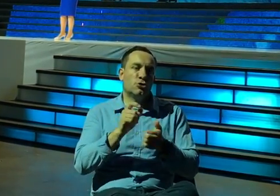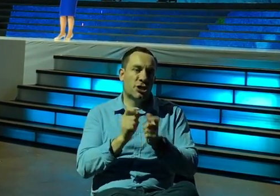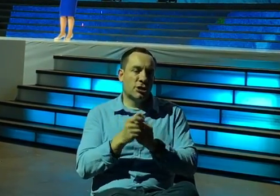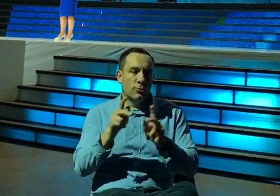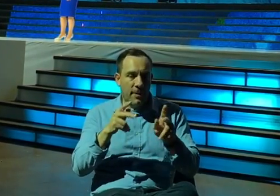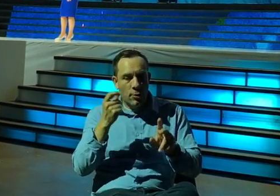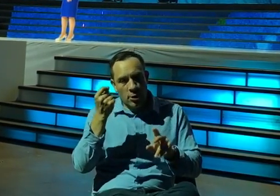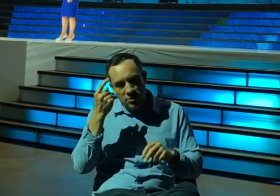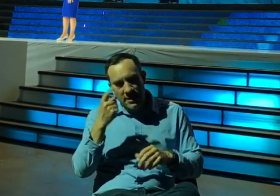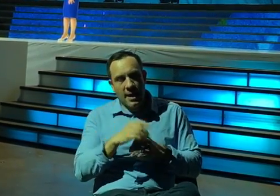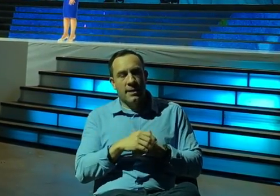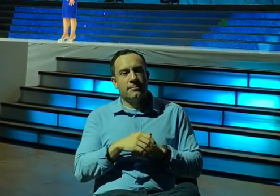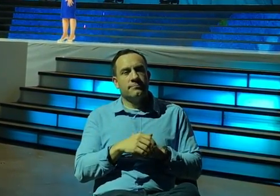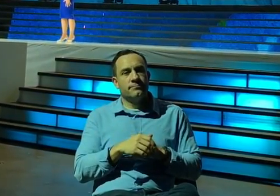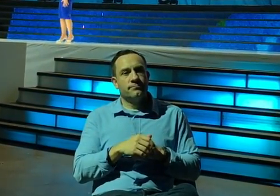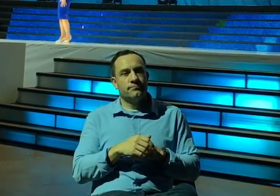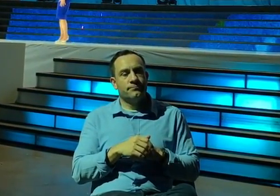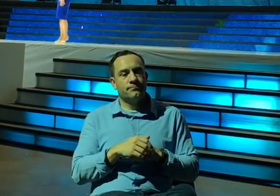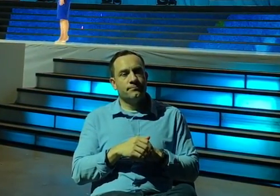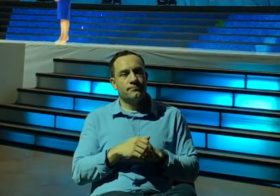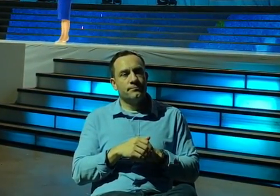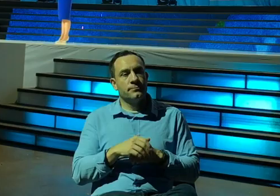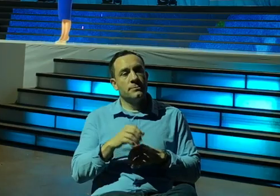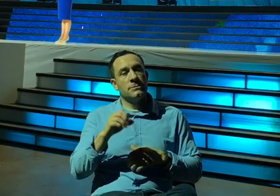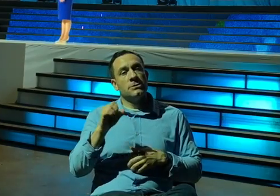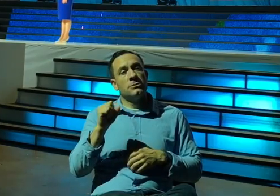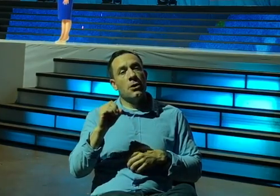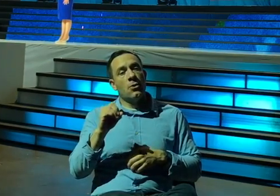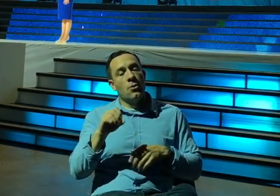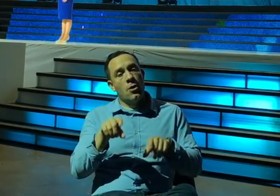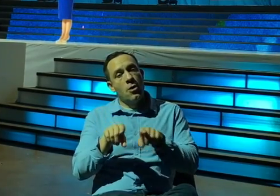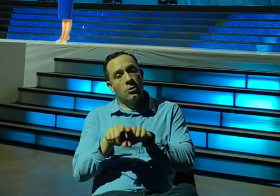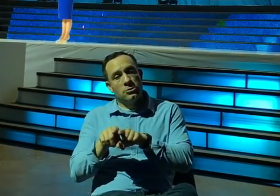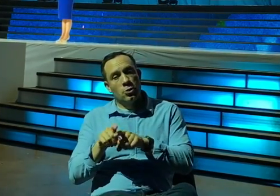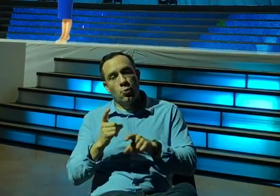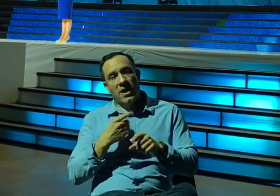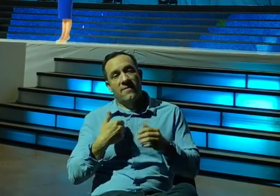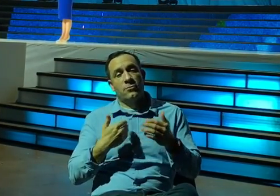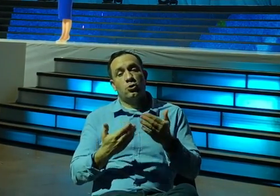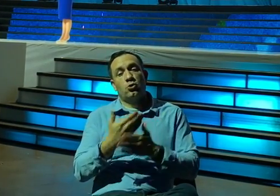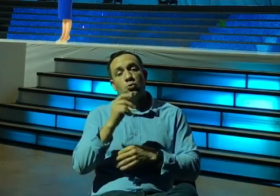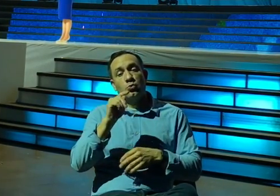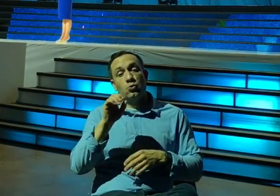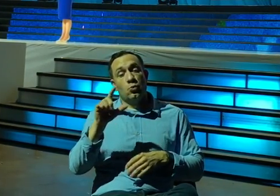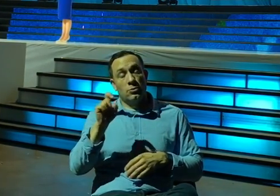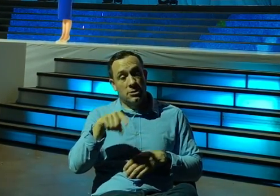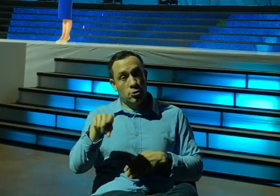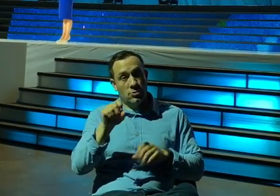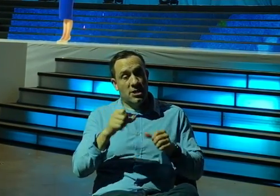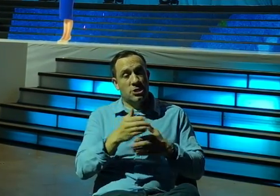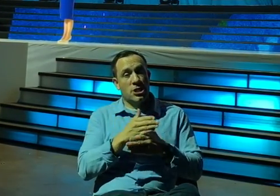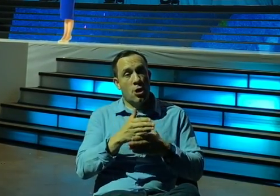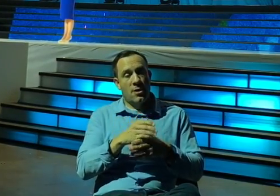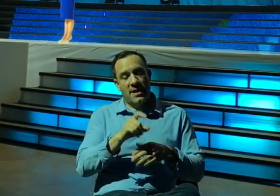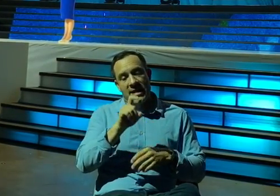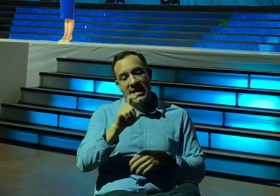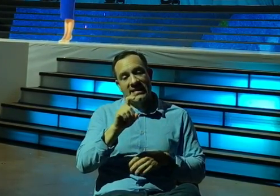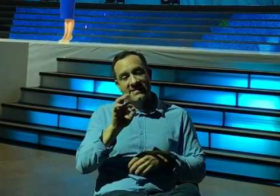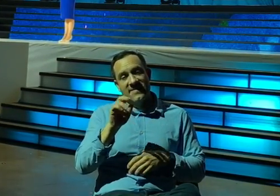what it is, to help you out, make that simpler. So we also have incredible new tools for you to be able to share on X Factor